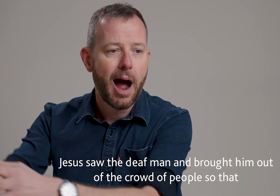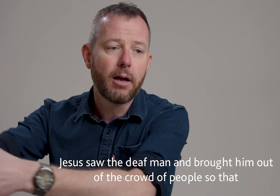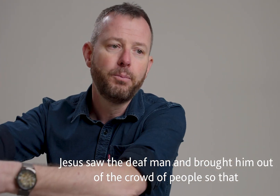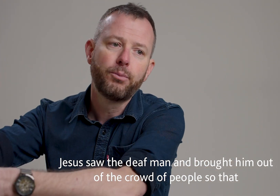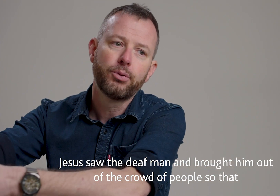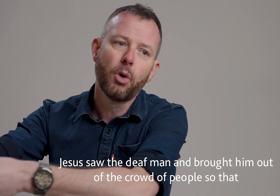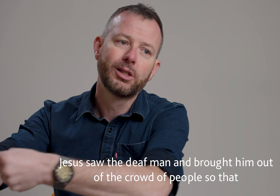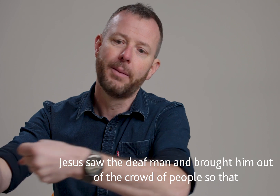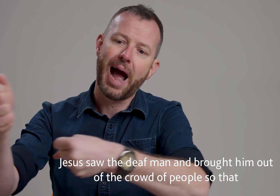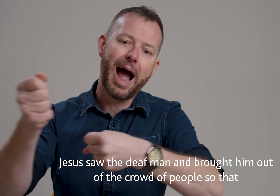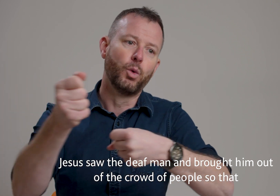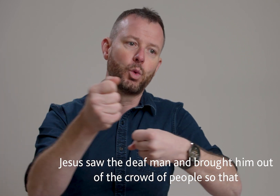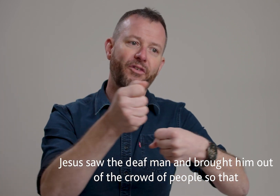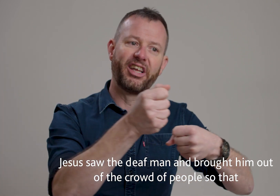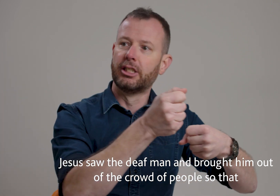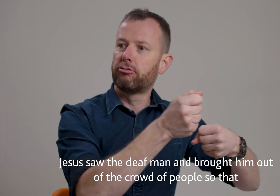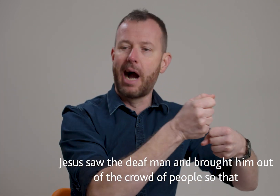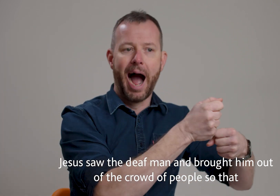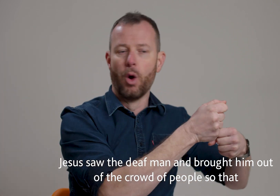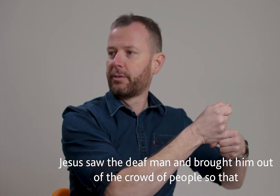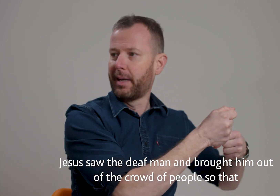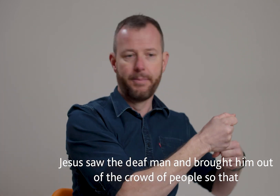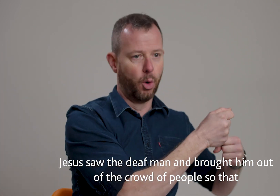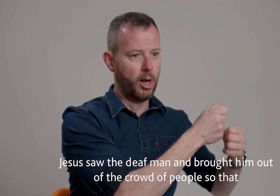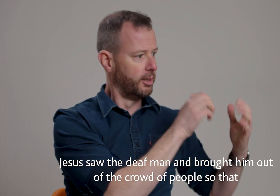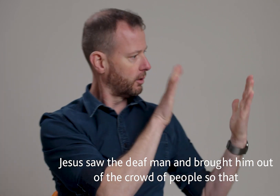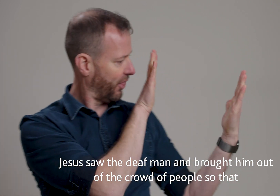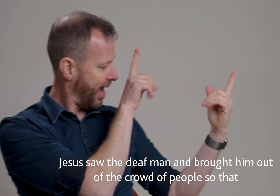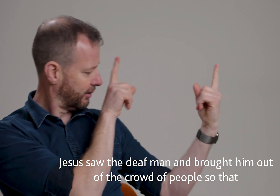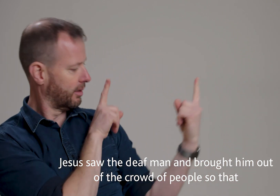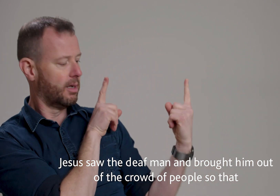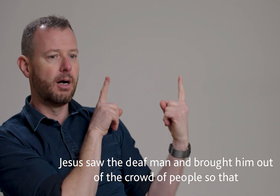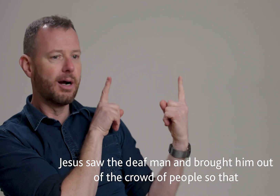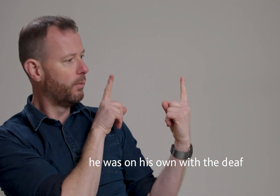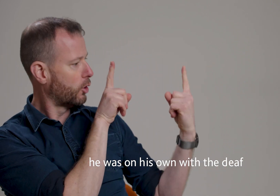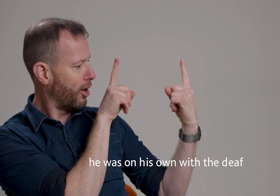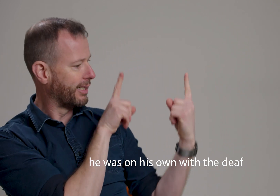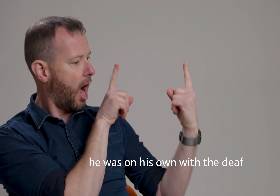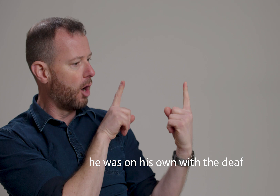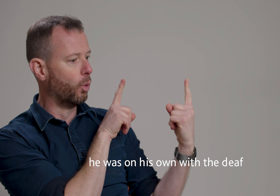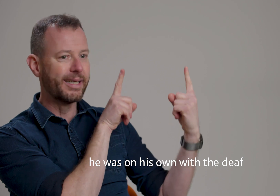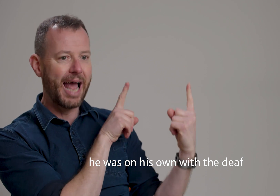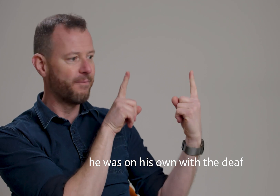and thrust him out of the crowd of people. The deaf people on the arm of the deaf